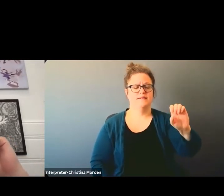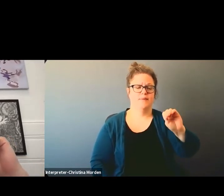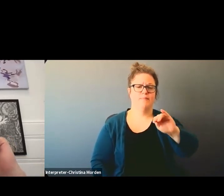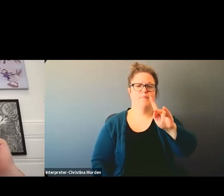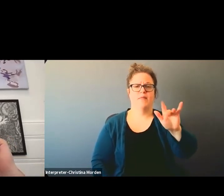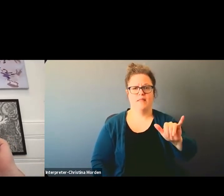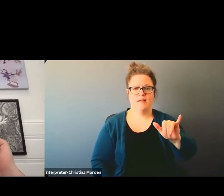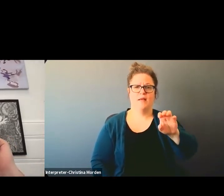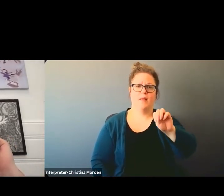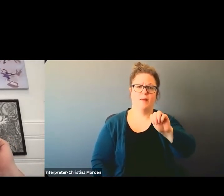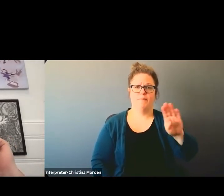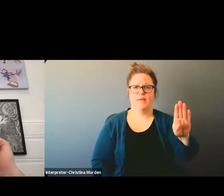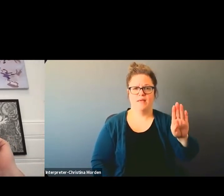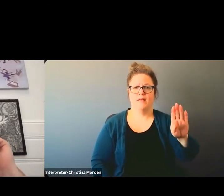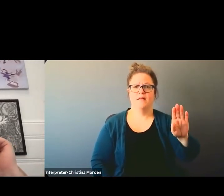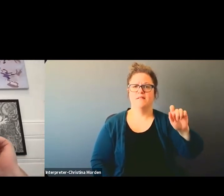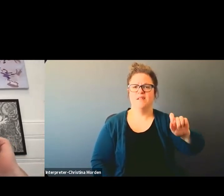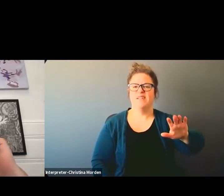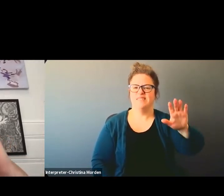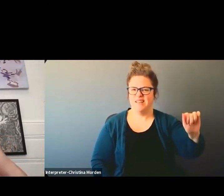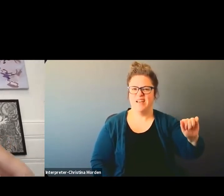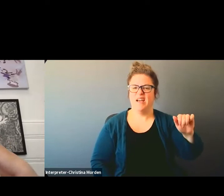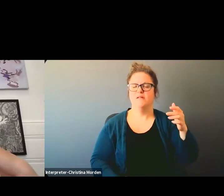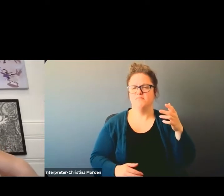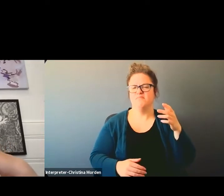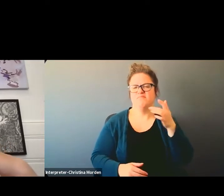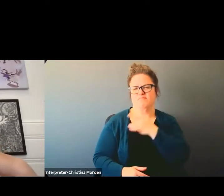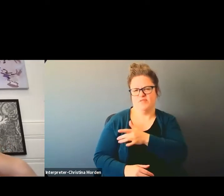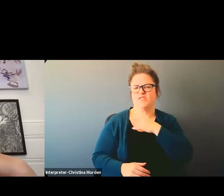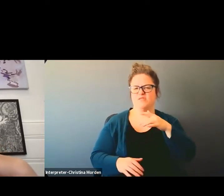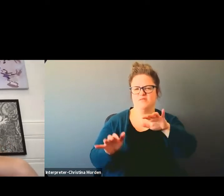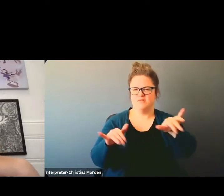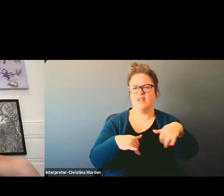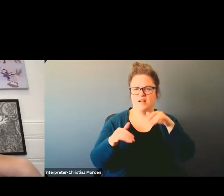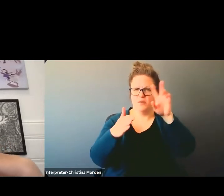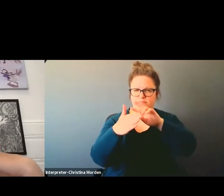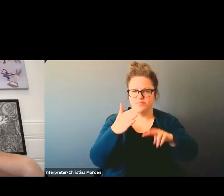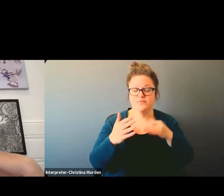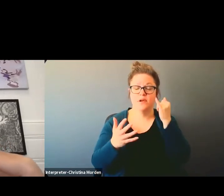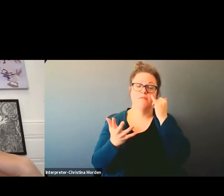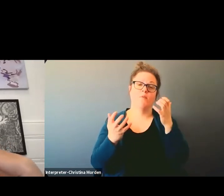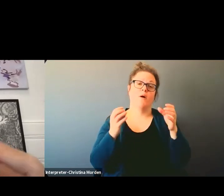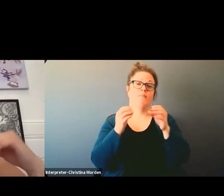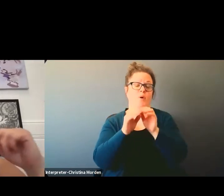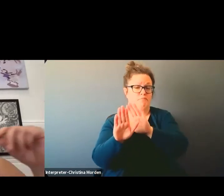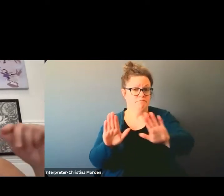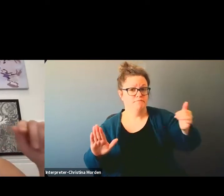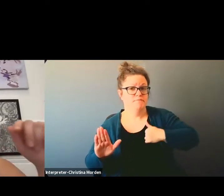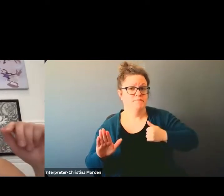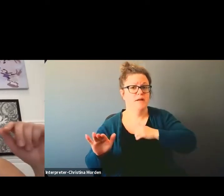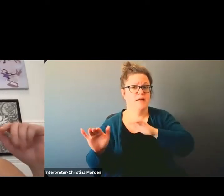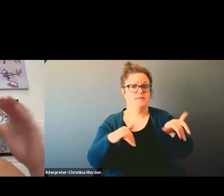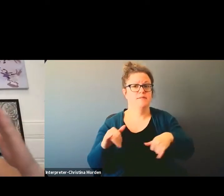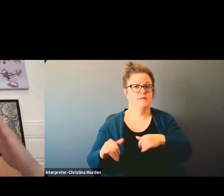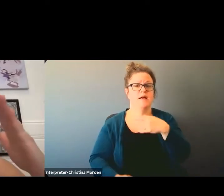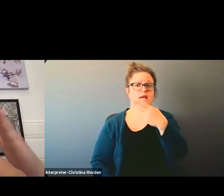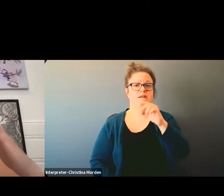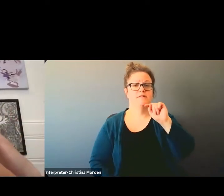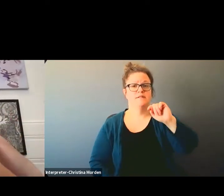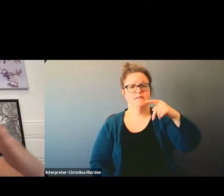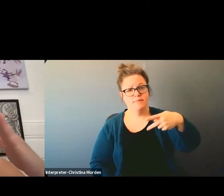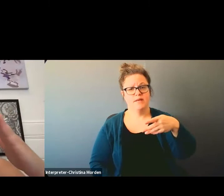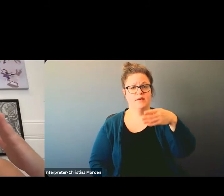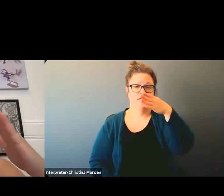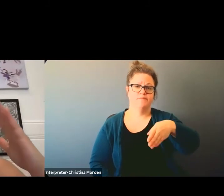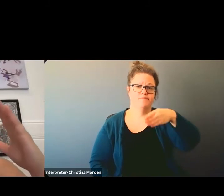www.accessibilitymb.ca to learn about provincial standards. And if you want to learn about national standards, you just do